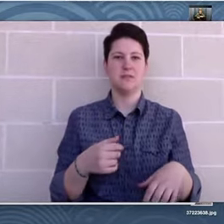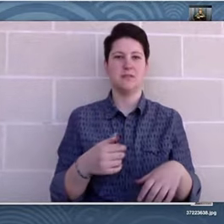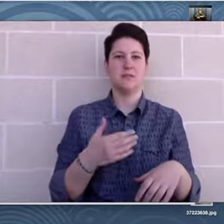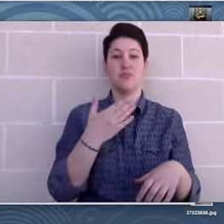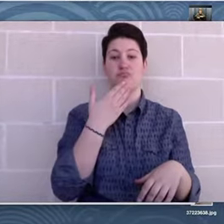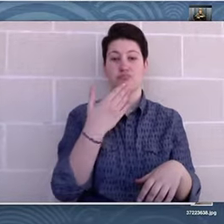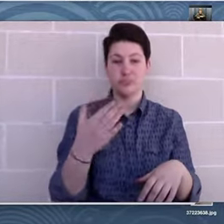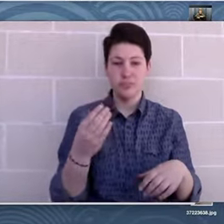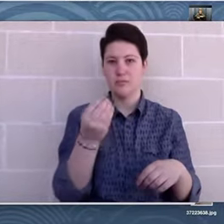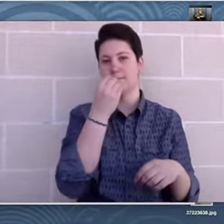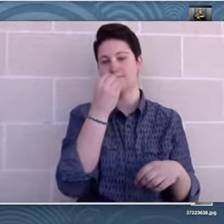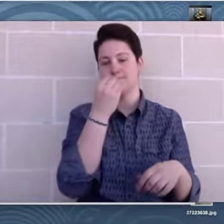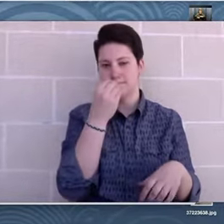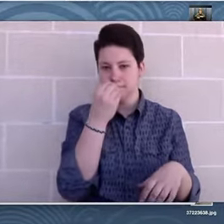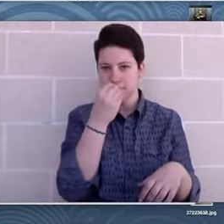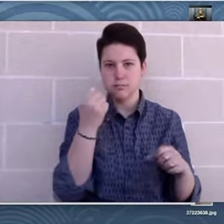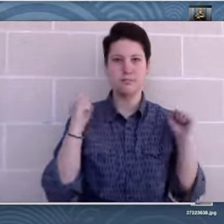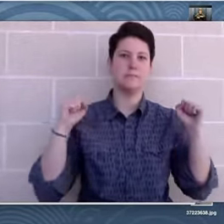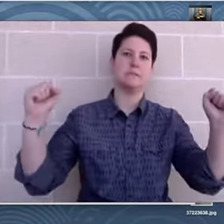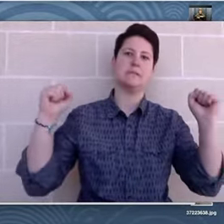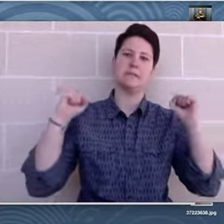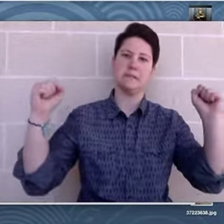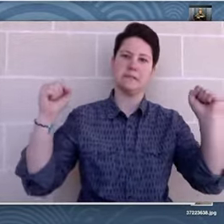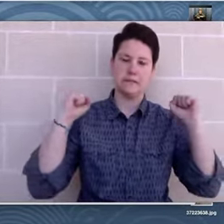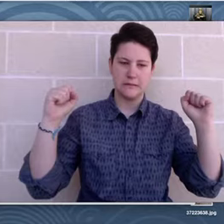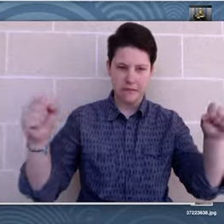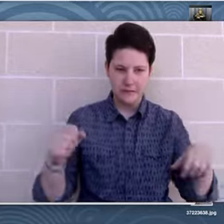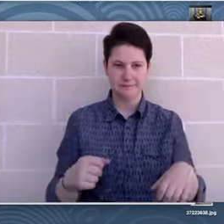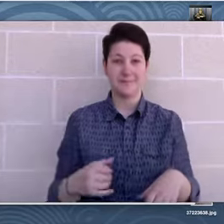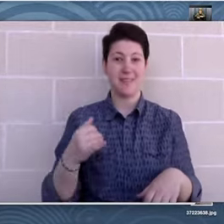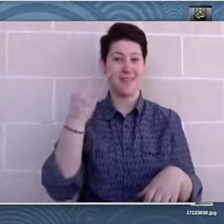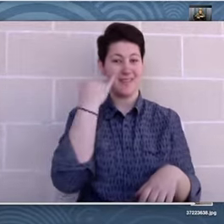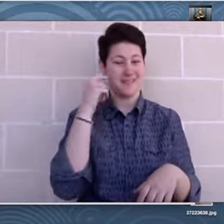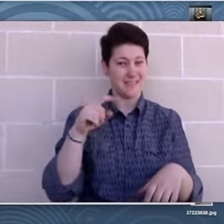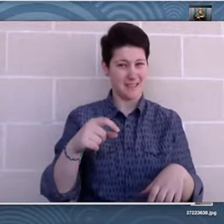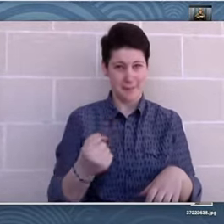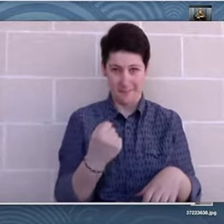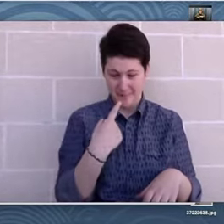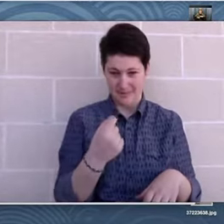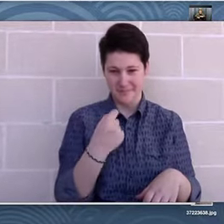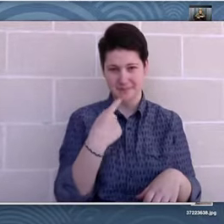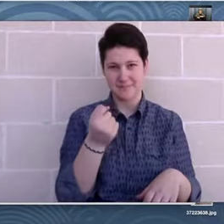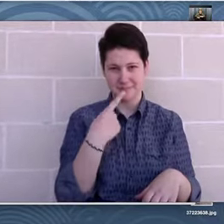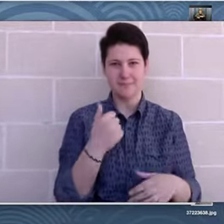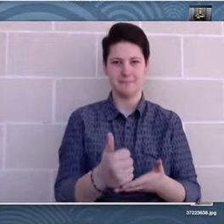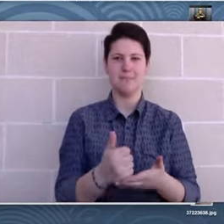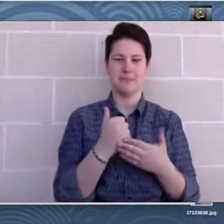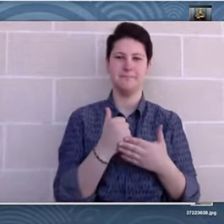alcohol consumption, as well as taking appropriate medicines, will help to control this problem.